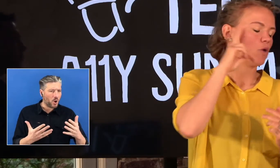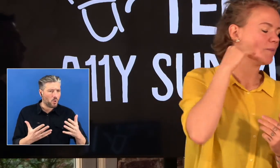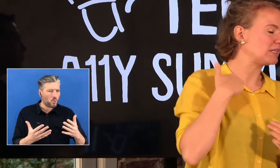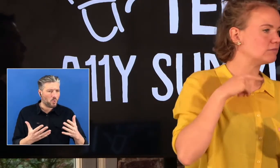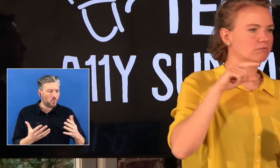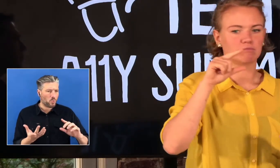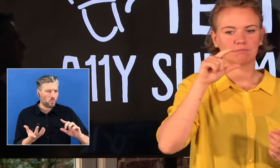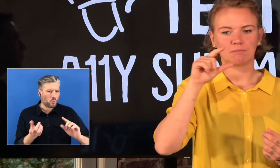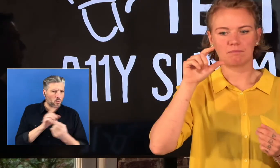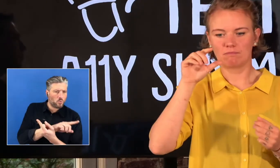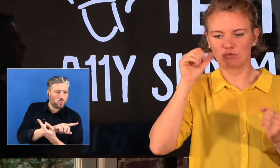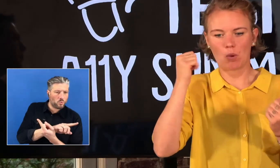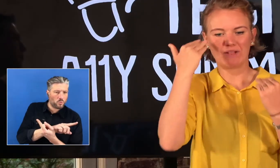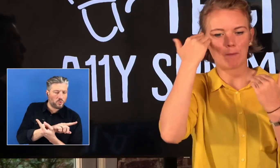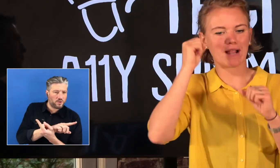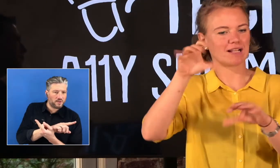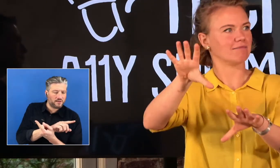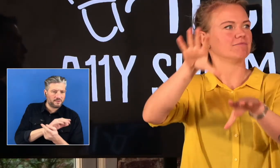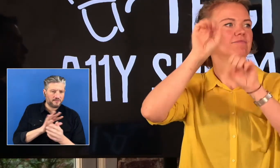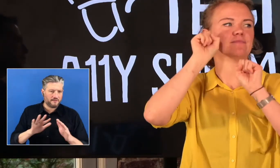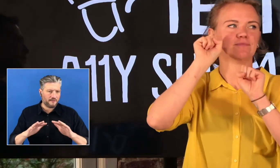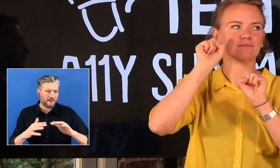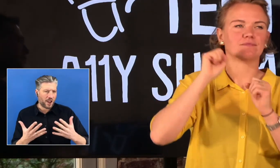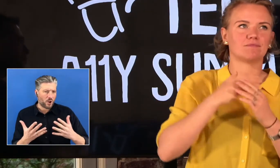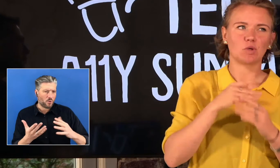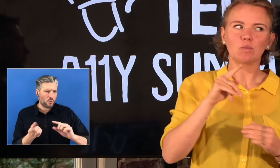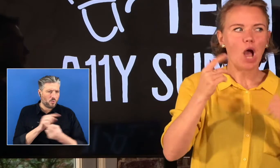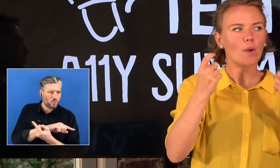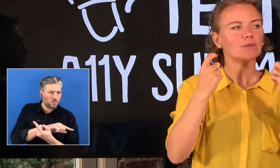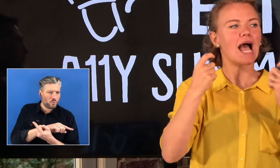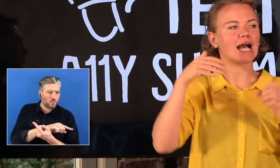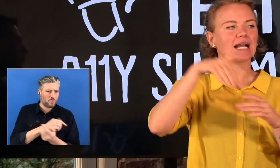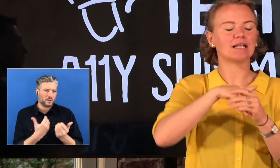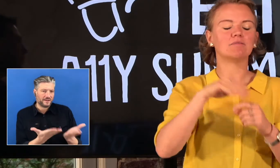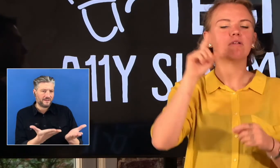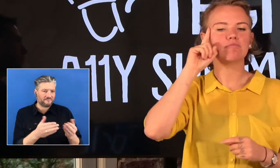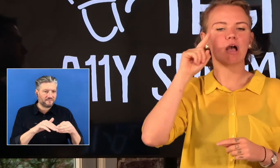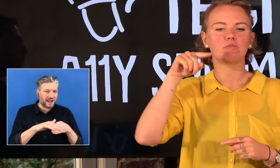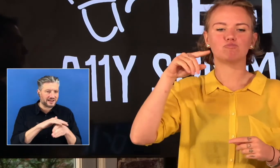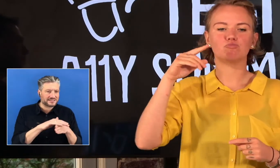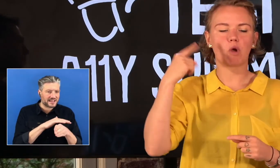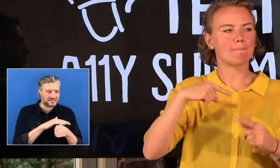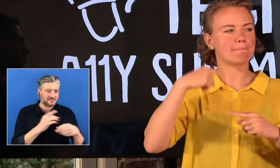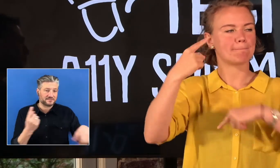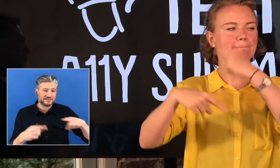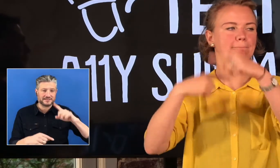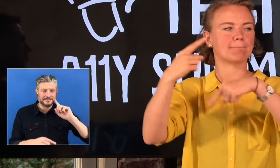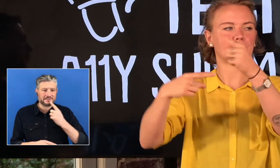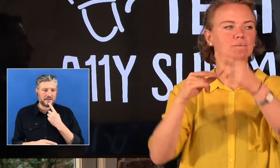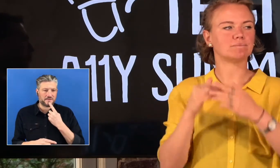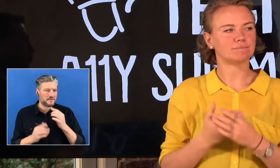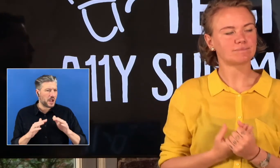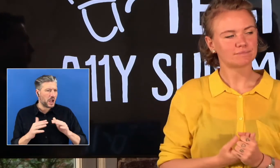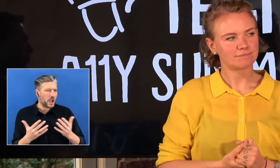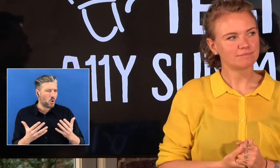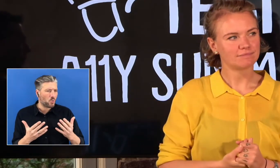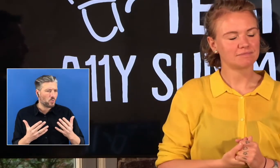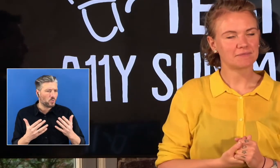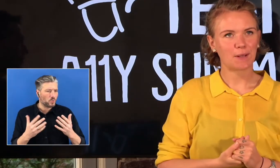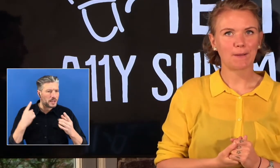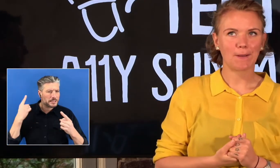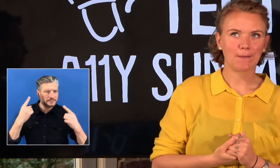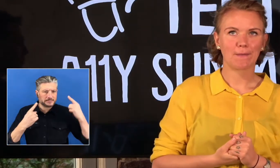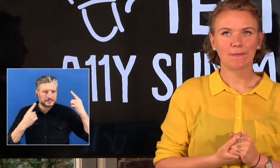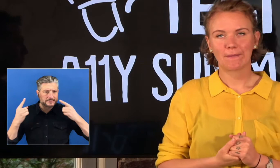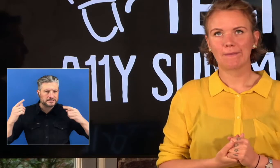have, yeah, you can still give the information to a deaf user. I think that's the challenge, but that